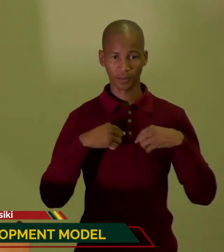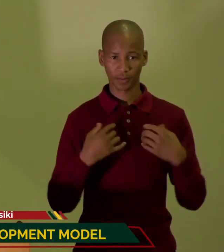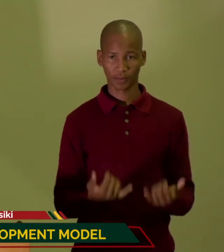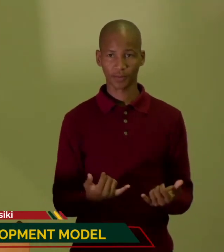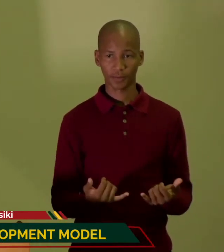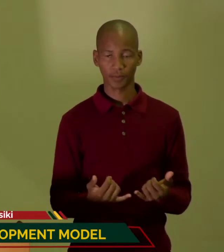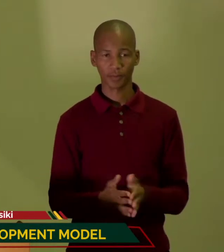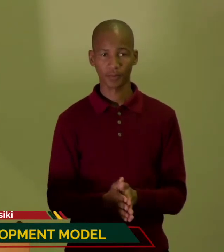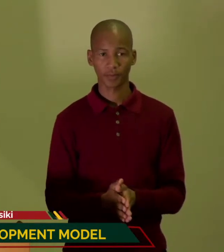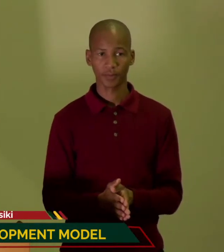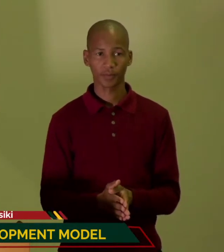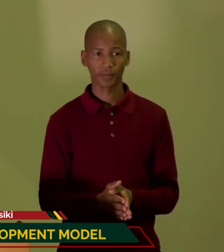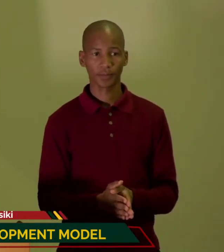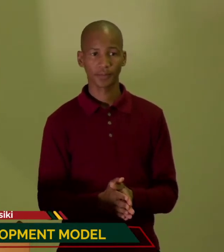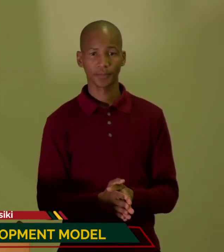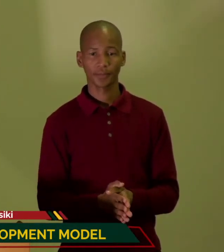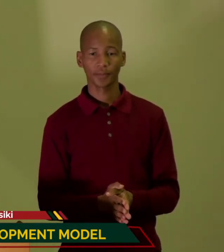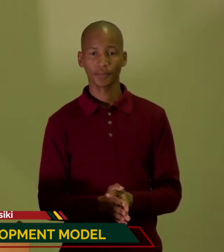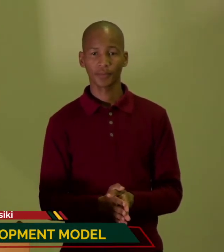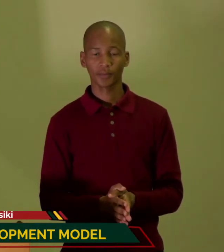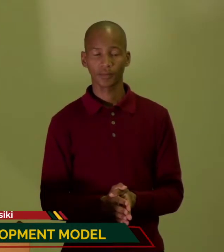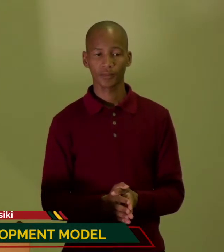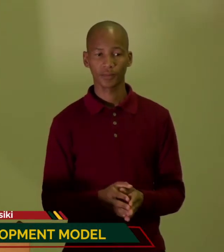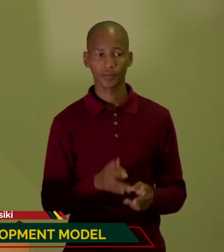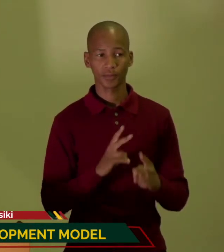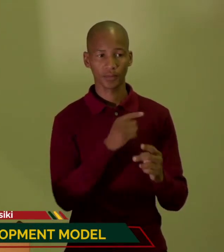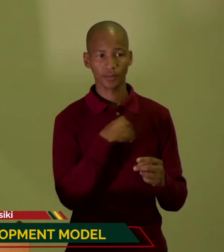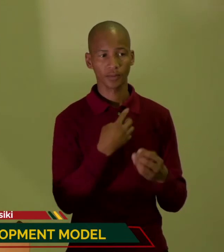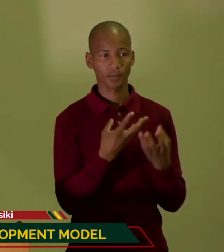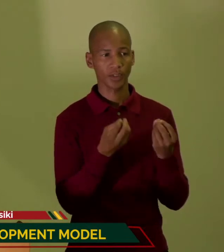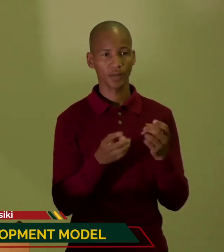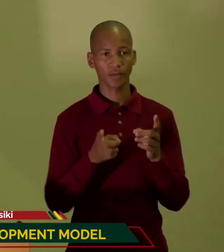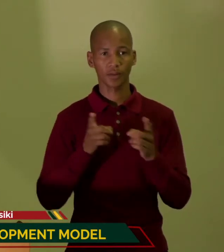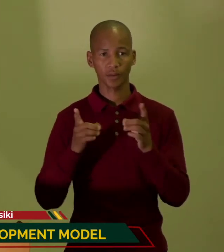namhlanje. We also have e-directors,